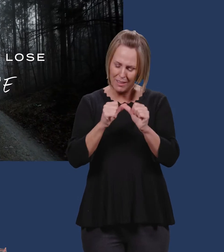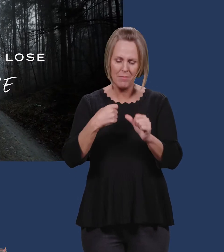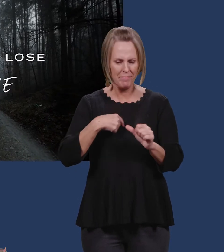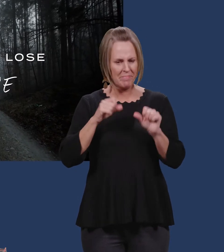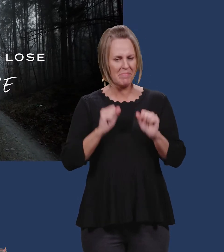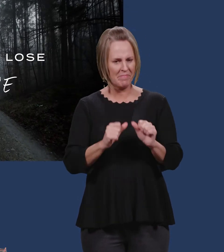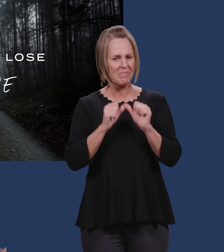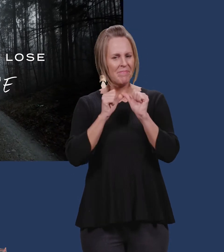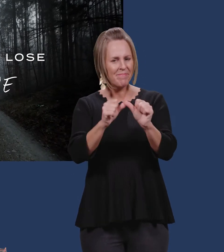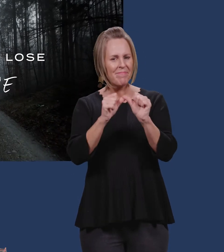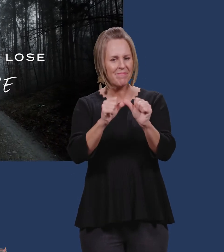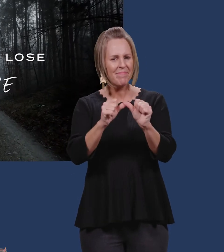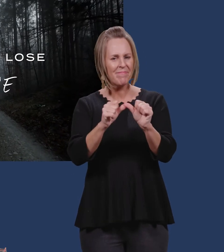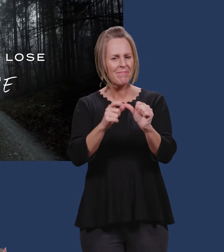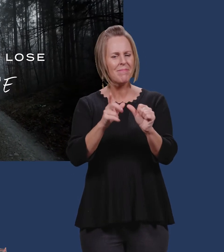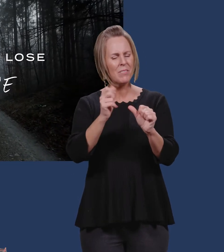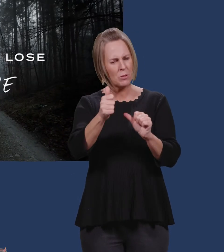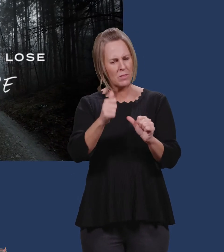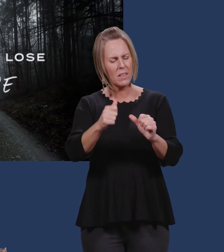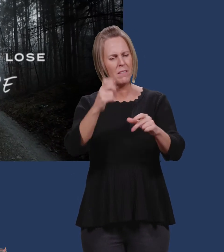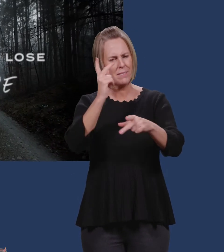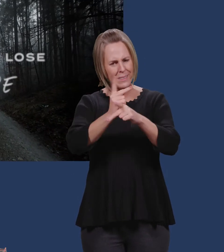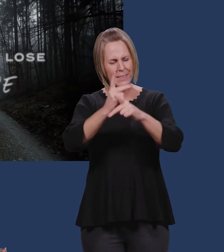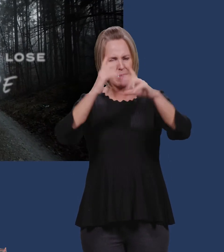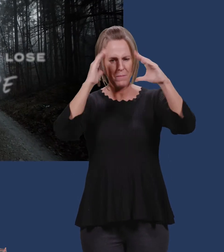You won't lose hope.